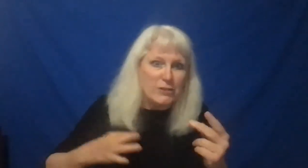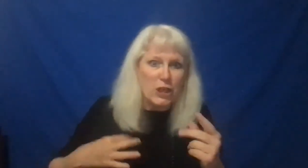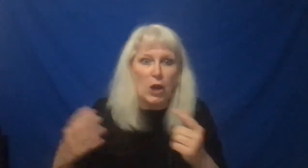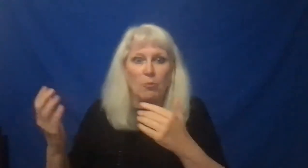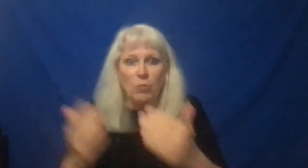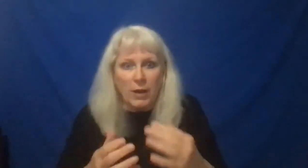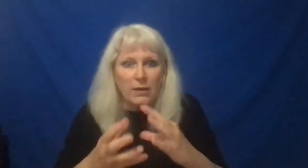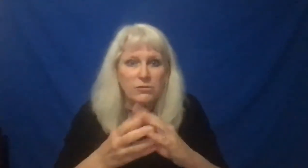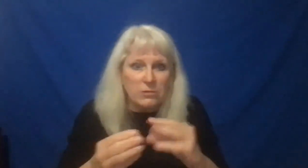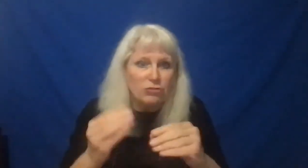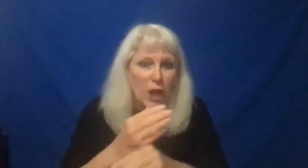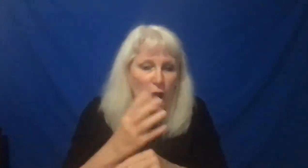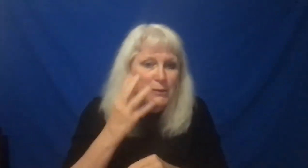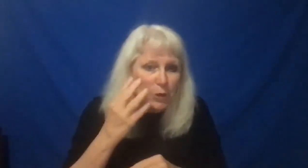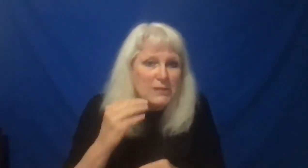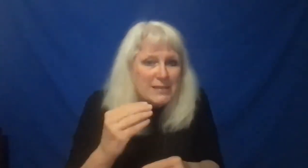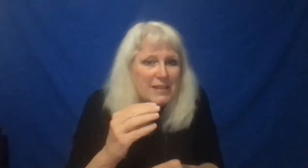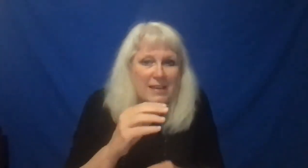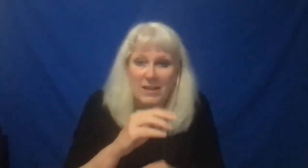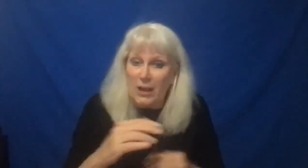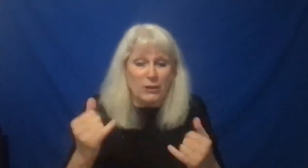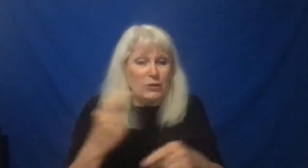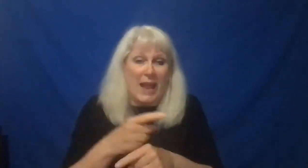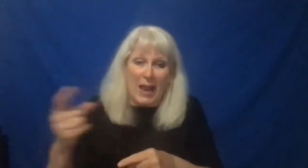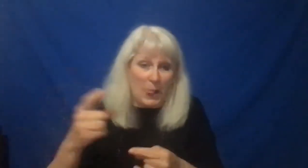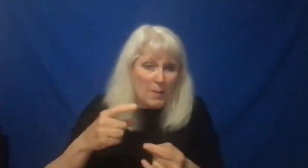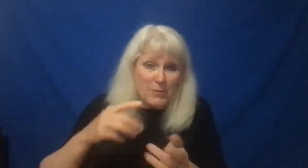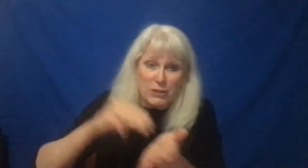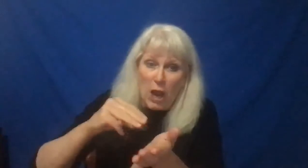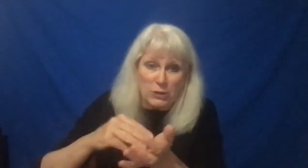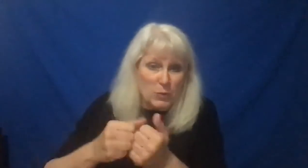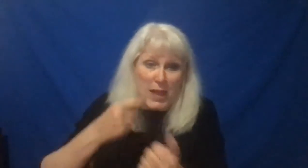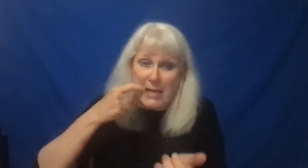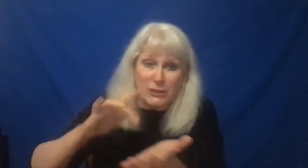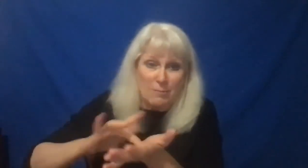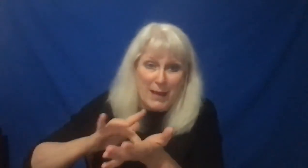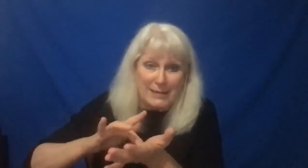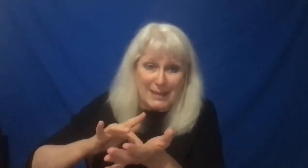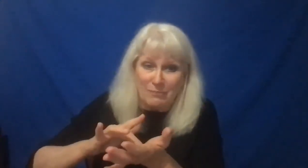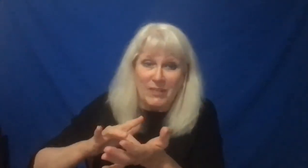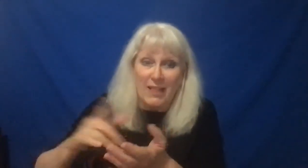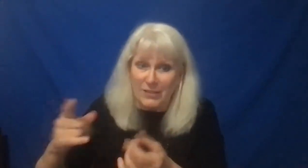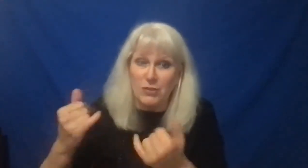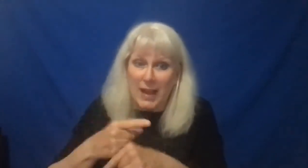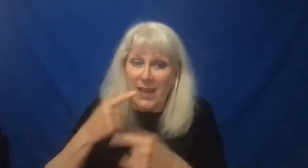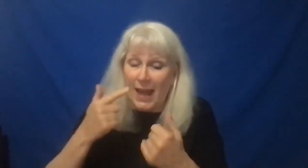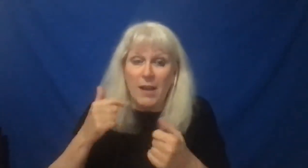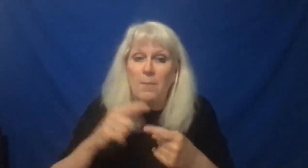our addiction medicine doctors laugh today because I can still recite all the medications that I took up to Rosary Hall